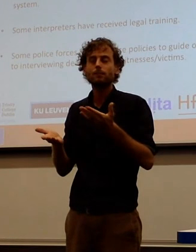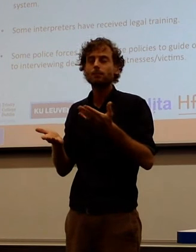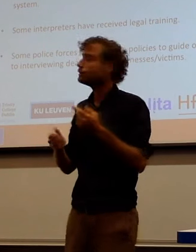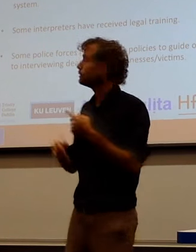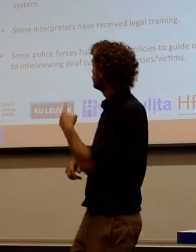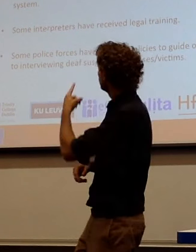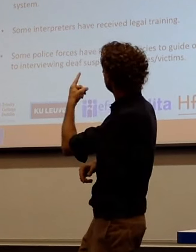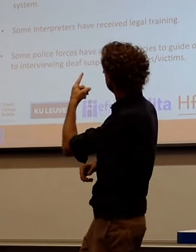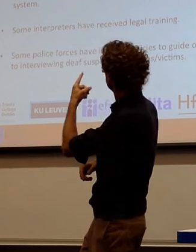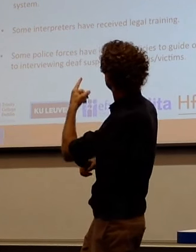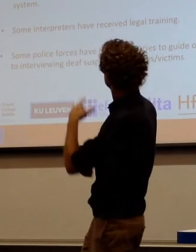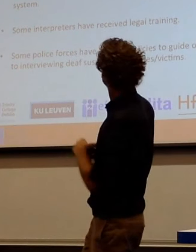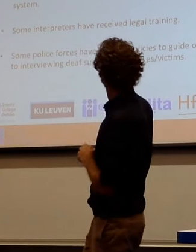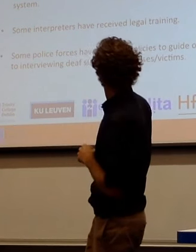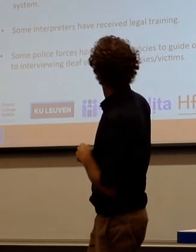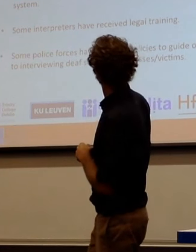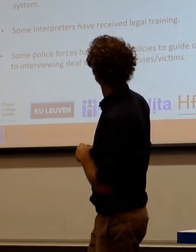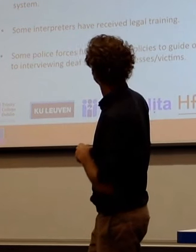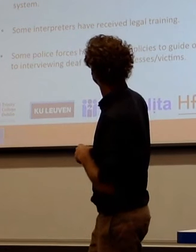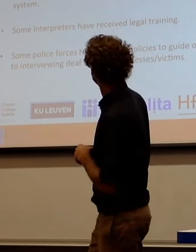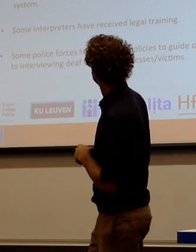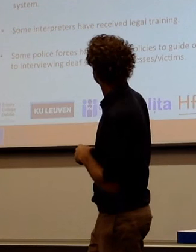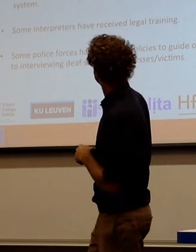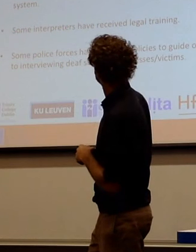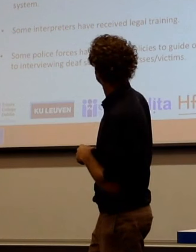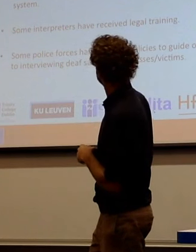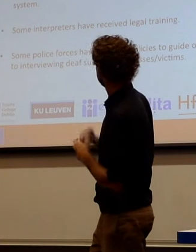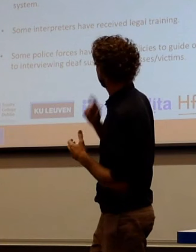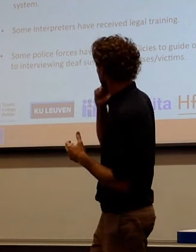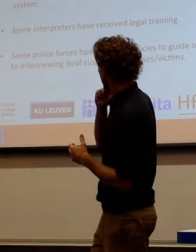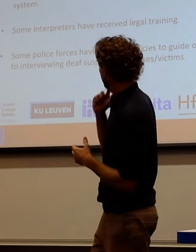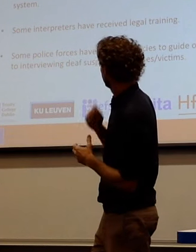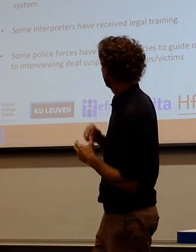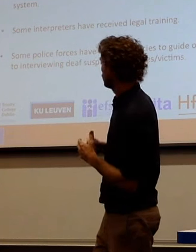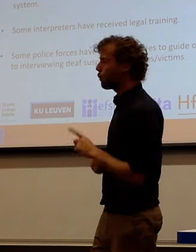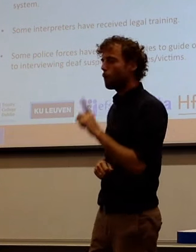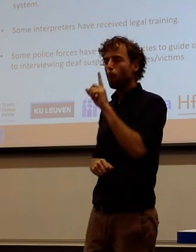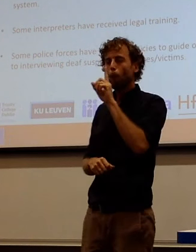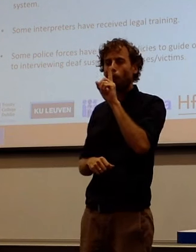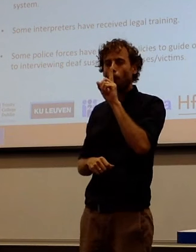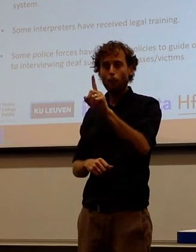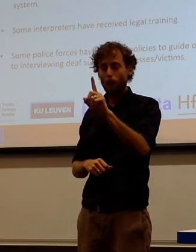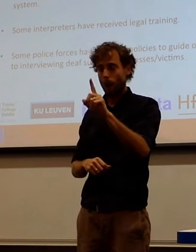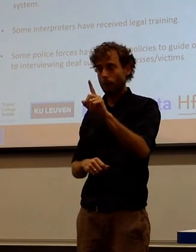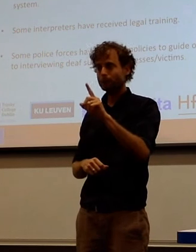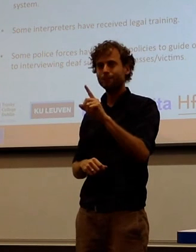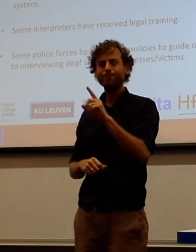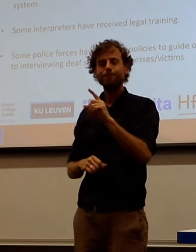when interviewing people at the police station. There is legislation in place. So some of the preliminary results from the focus